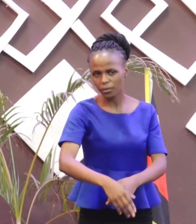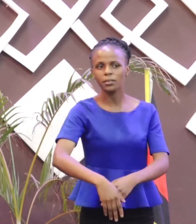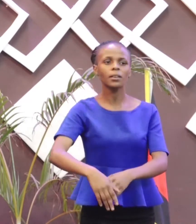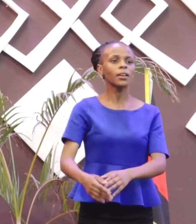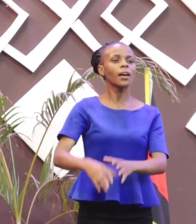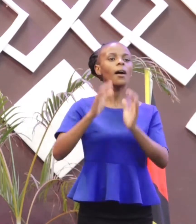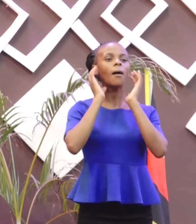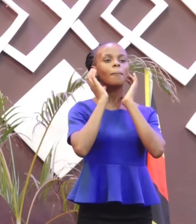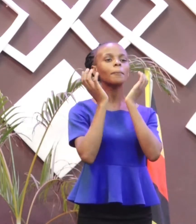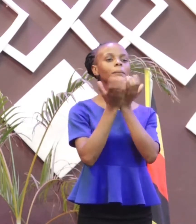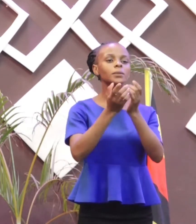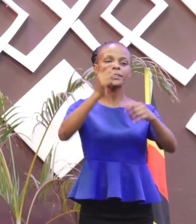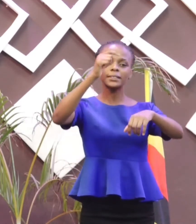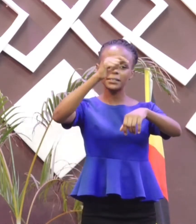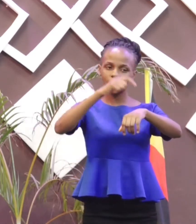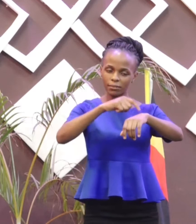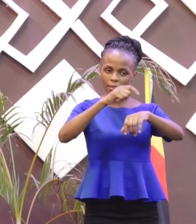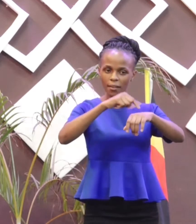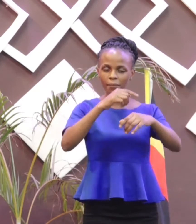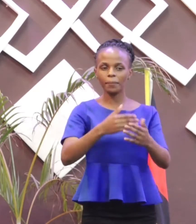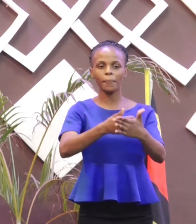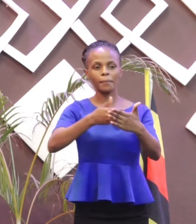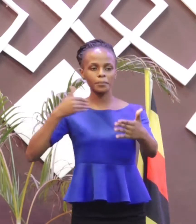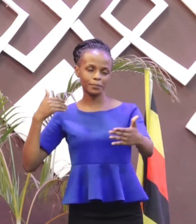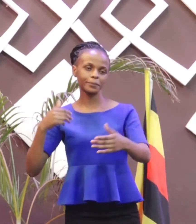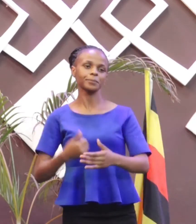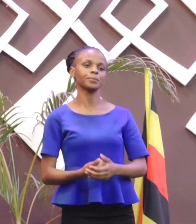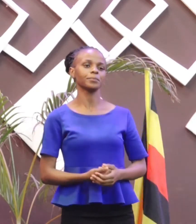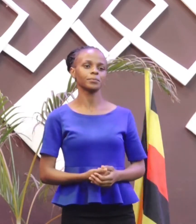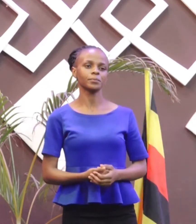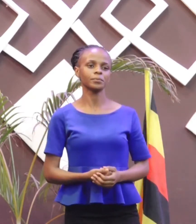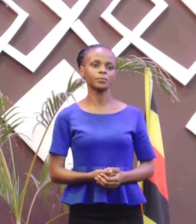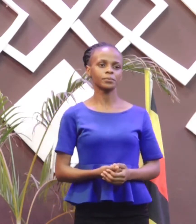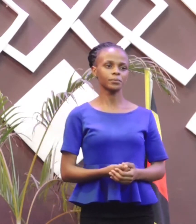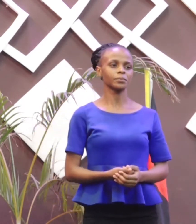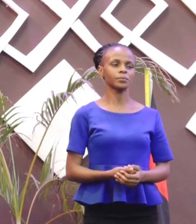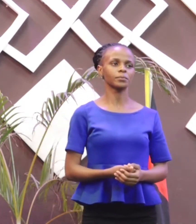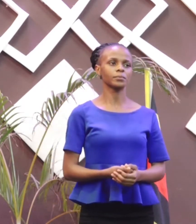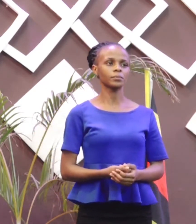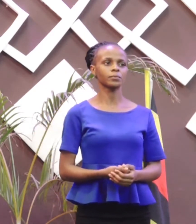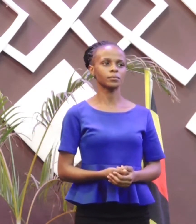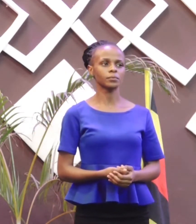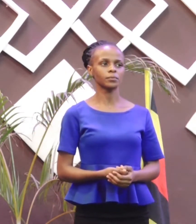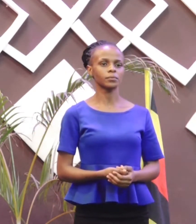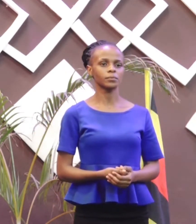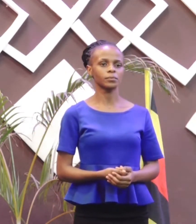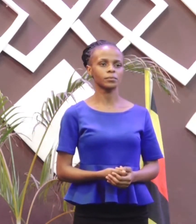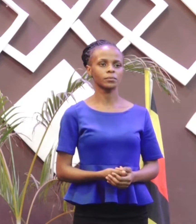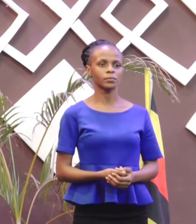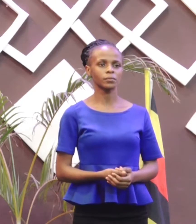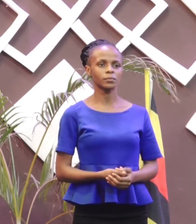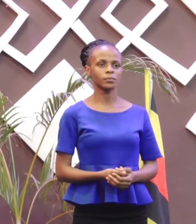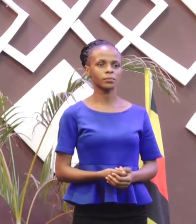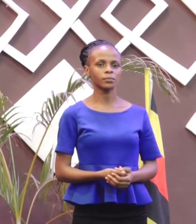ya asubira, omulembe gwa Yoswa, okubanga gusamwe chitiwa, omulembe gulio gwa Musa, gwali gumaze